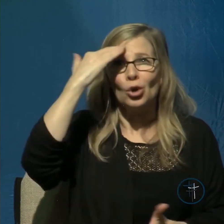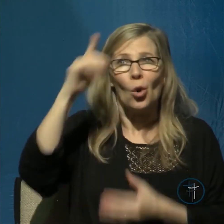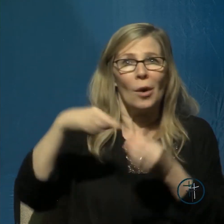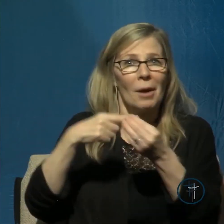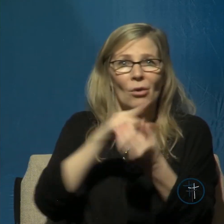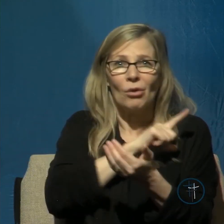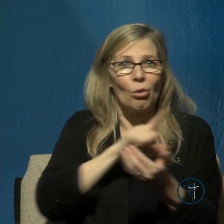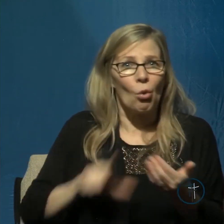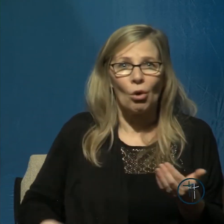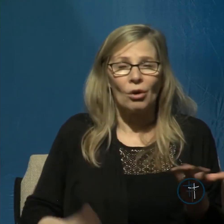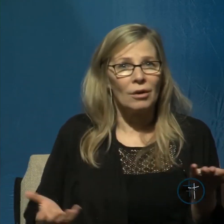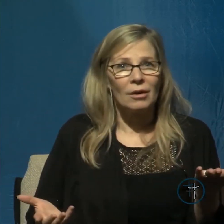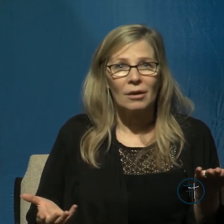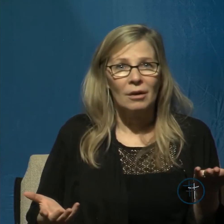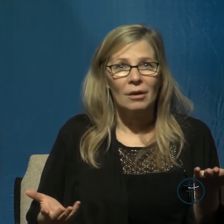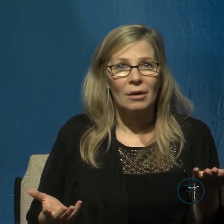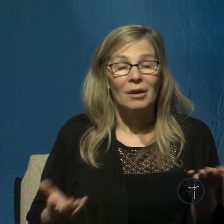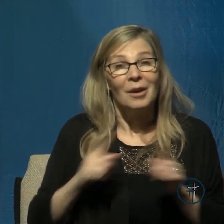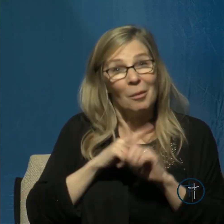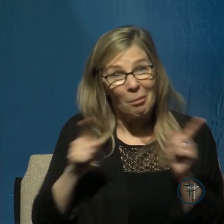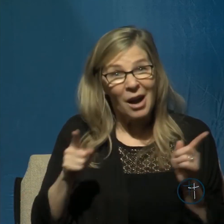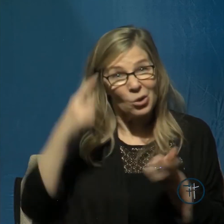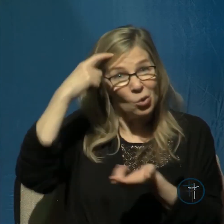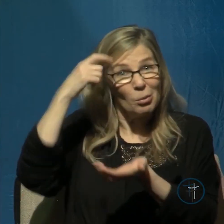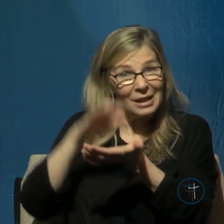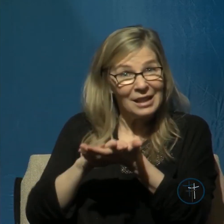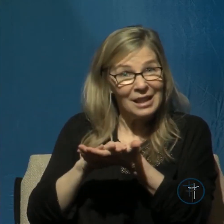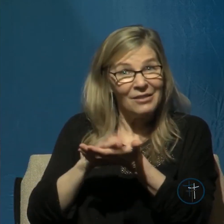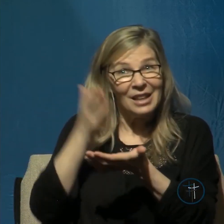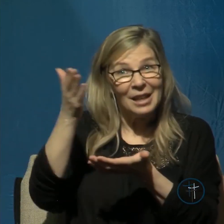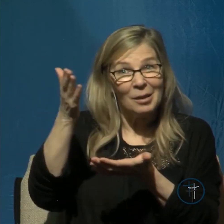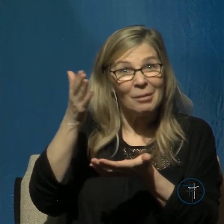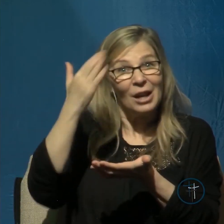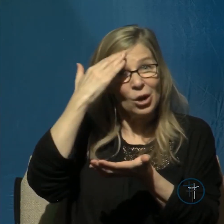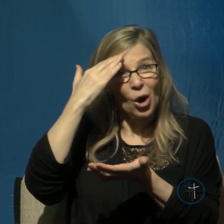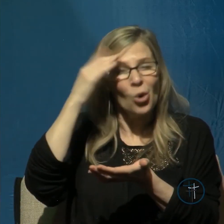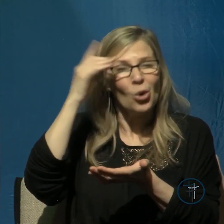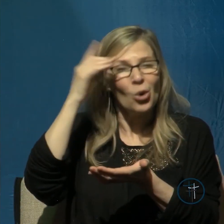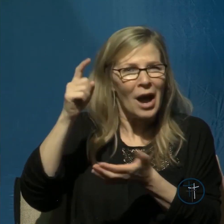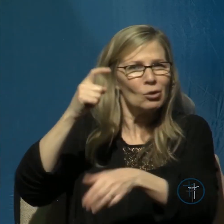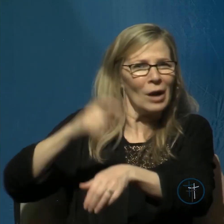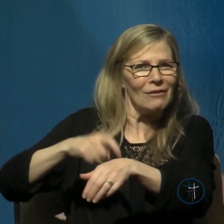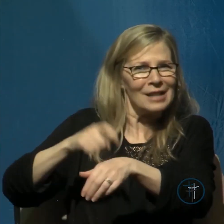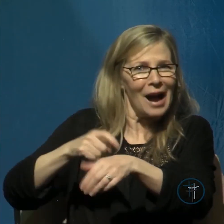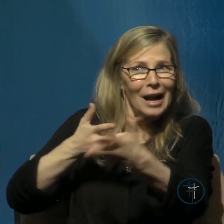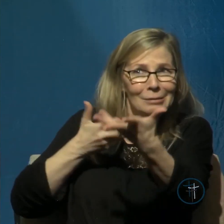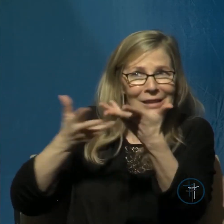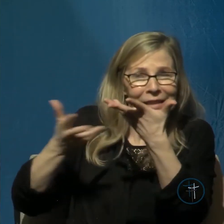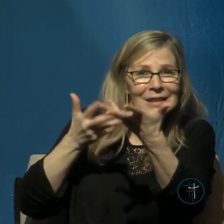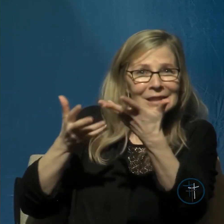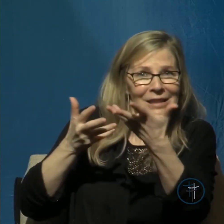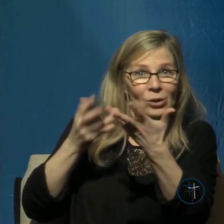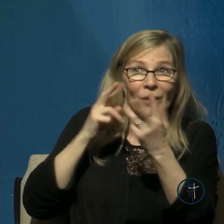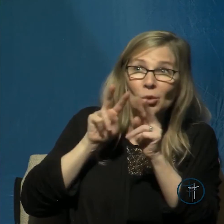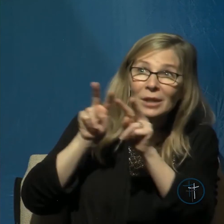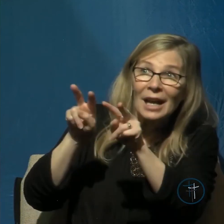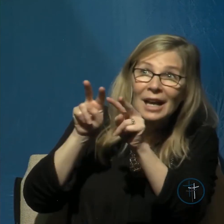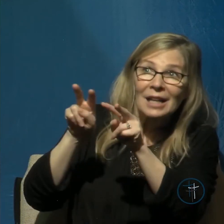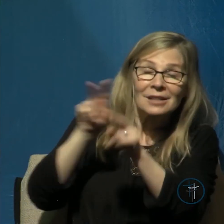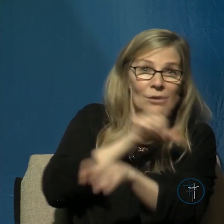but in order to believe and know about him you have to spend time with him you have to gaze at him on the